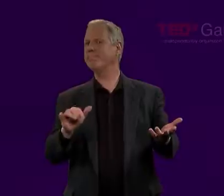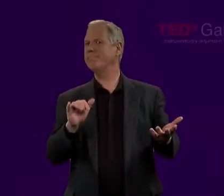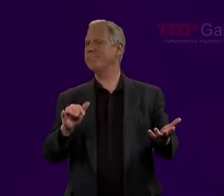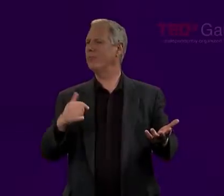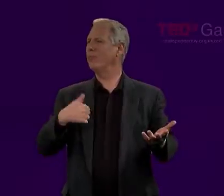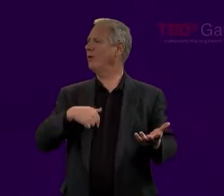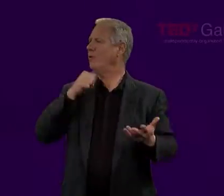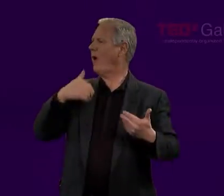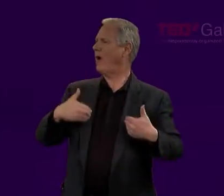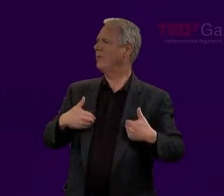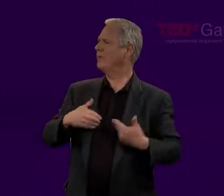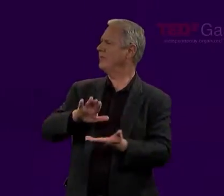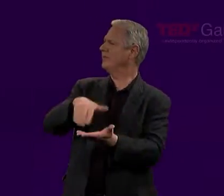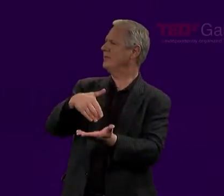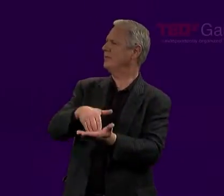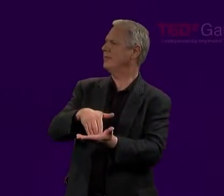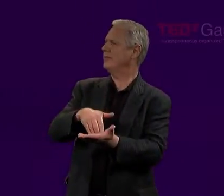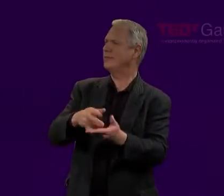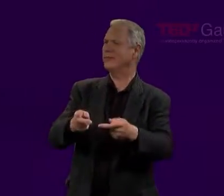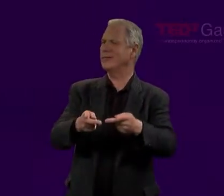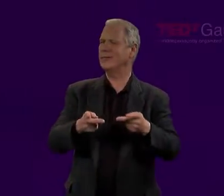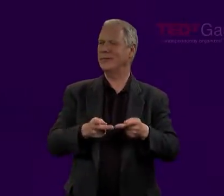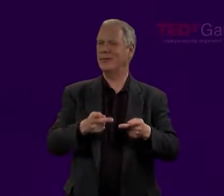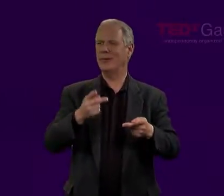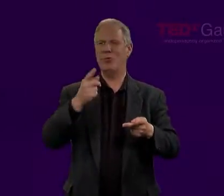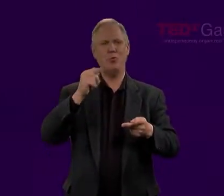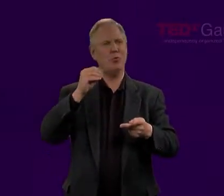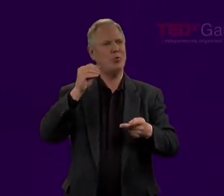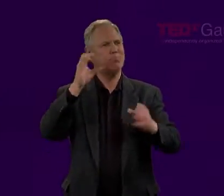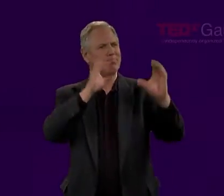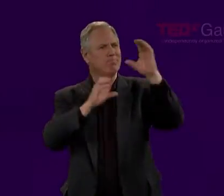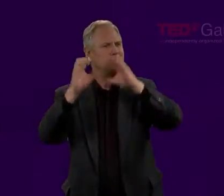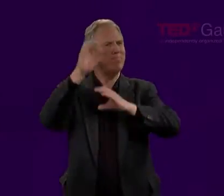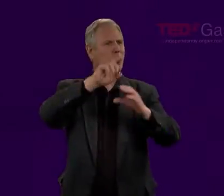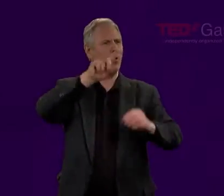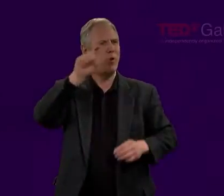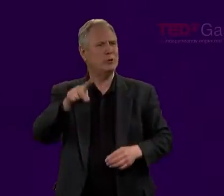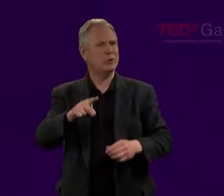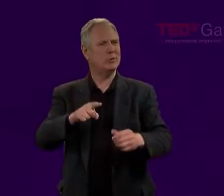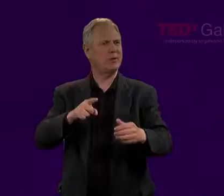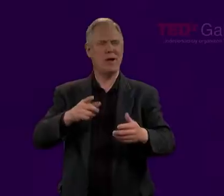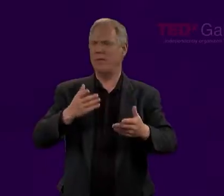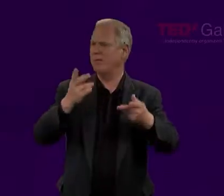So what happened? We had the middle of the place, we were searching.